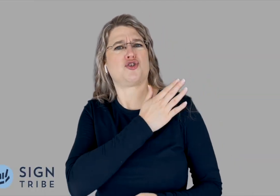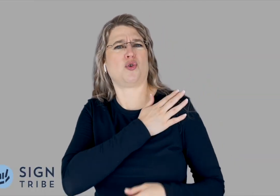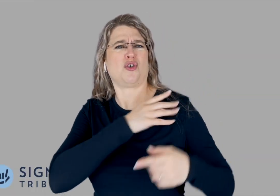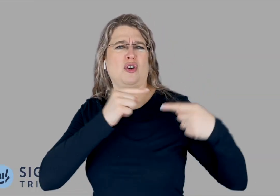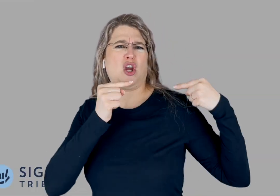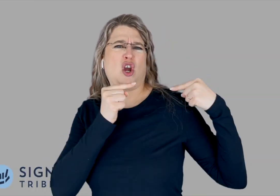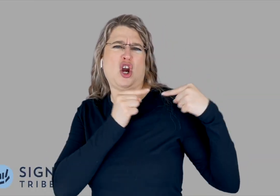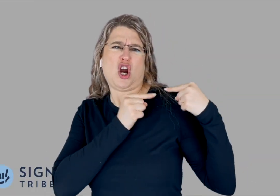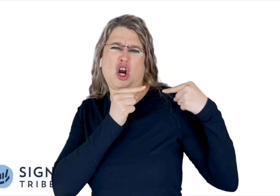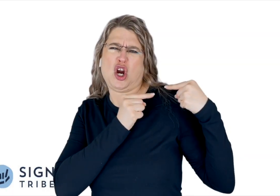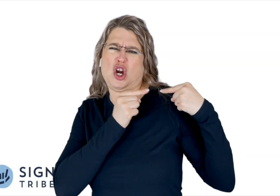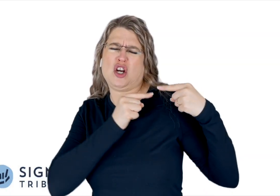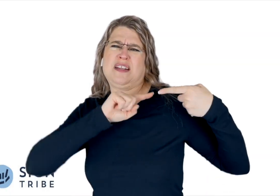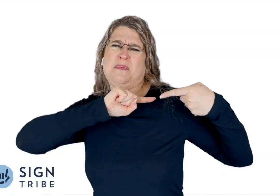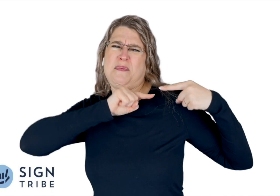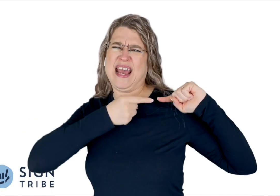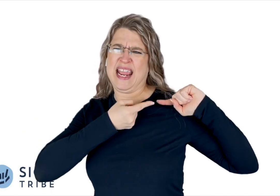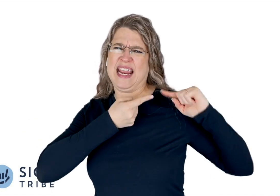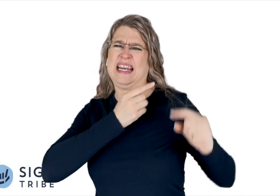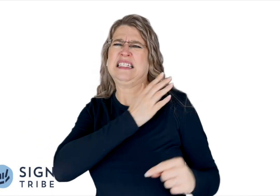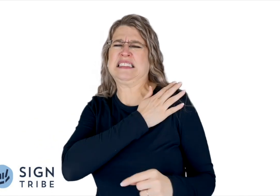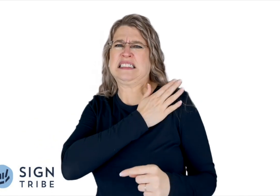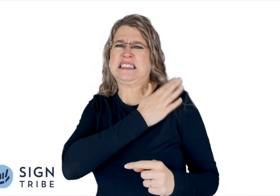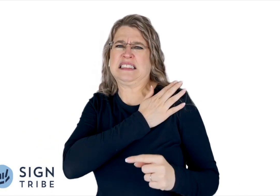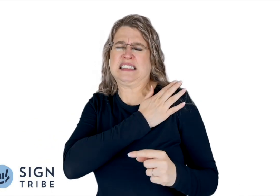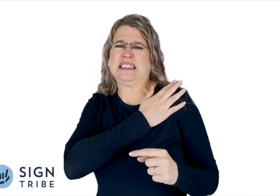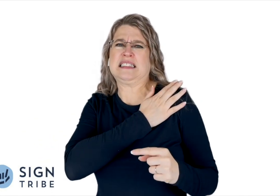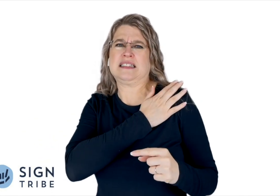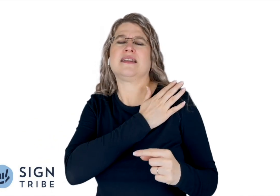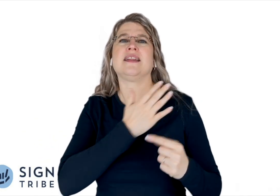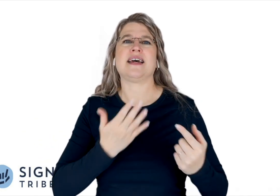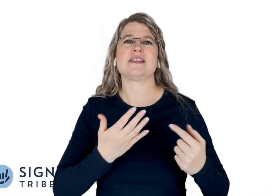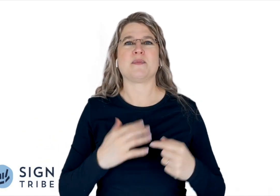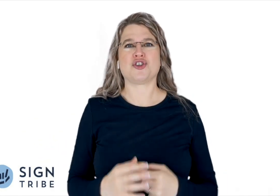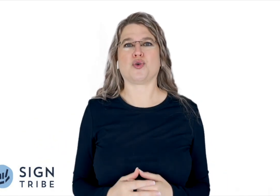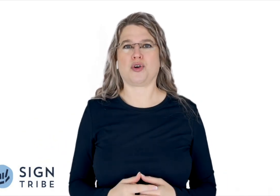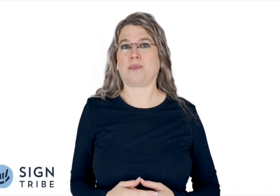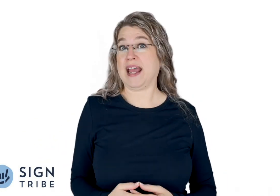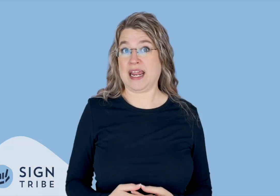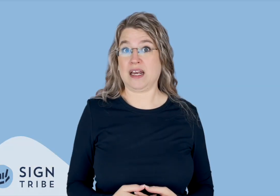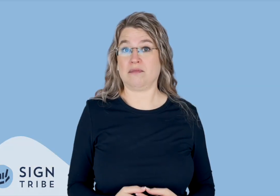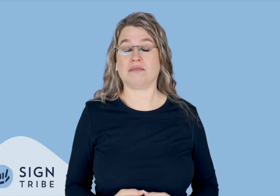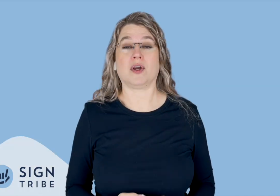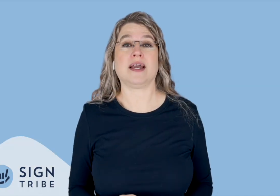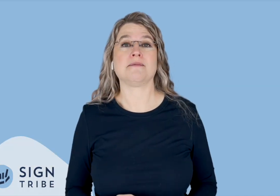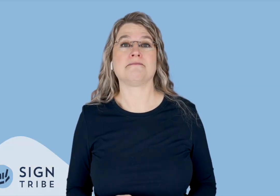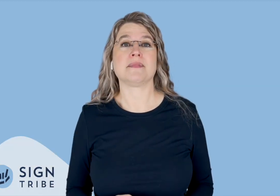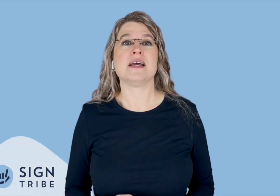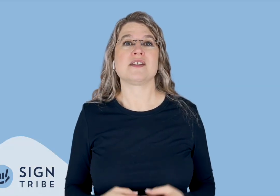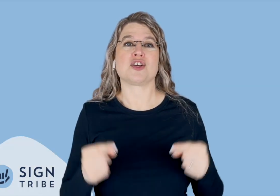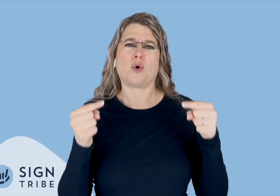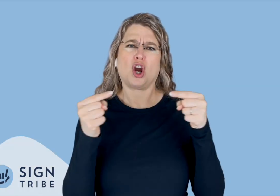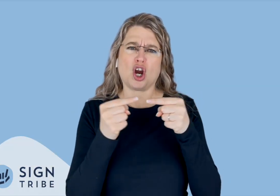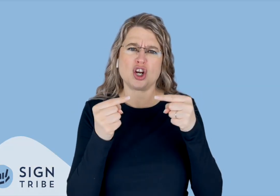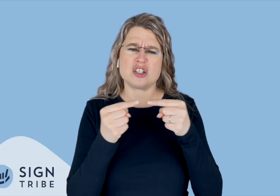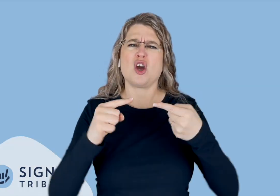shoulder hurt, pain, then that's my shoulder pain, okay? So hurt